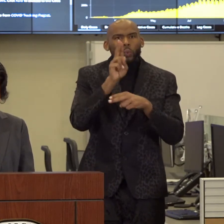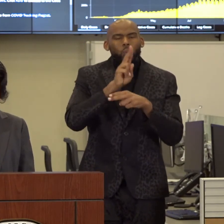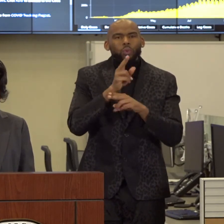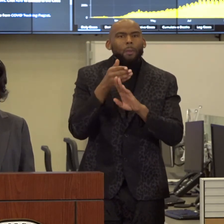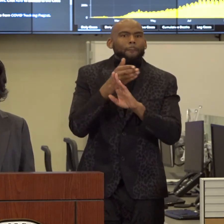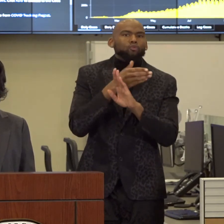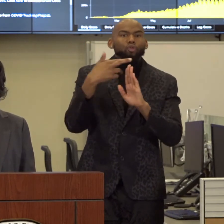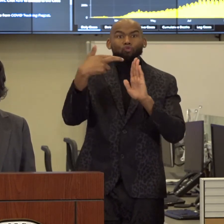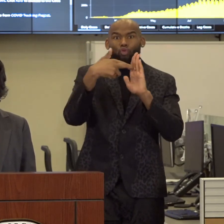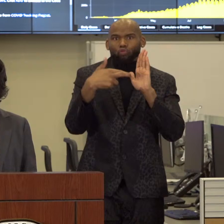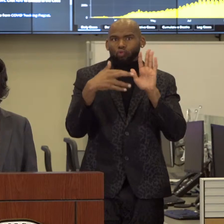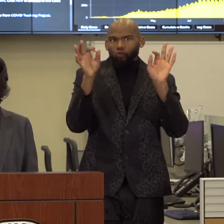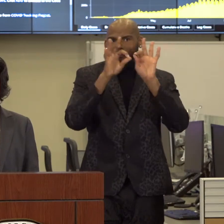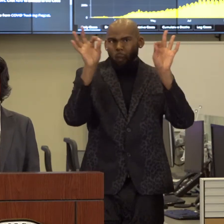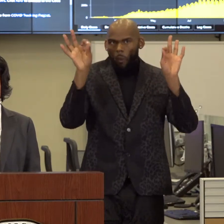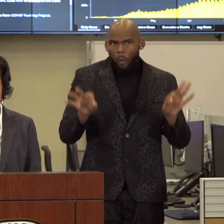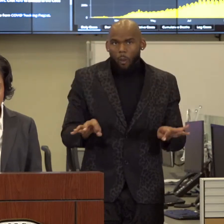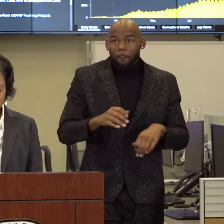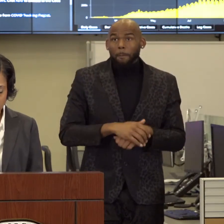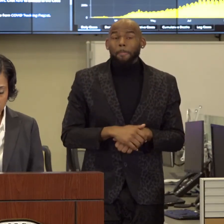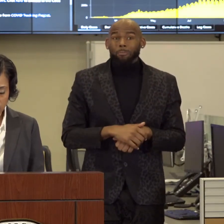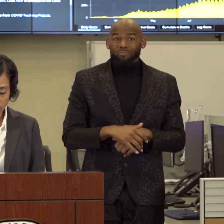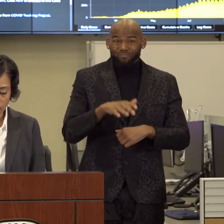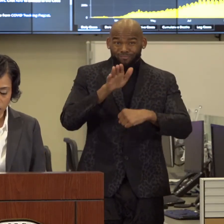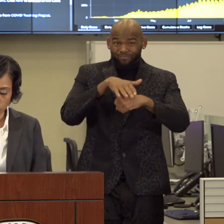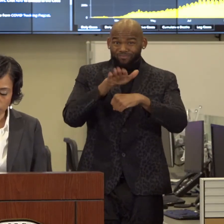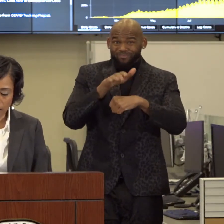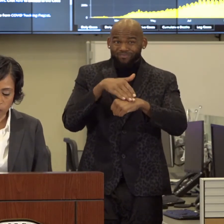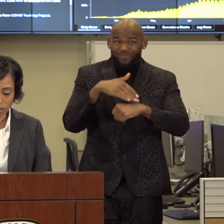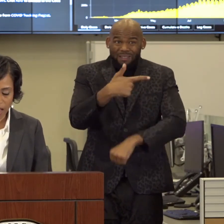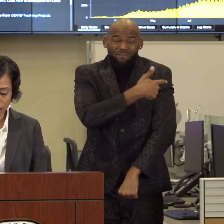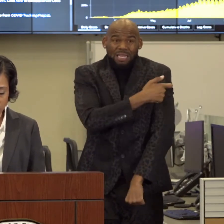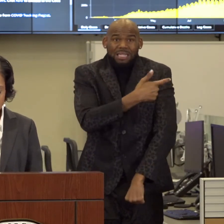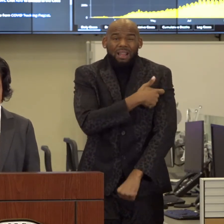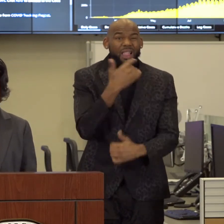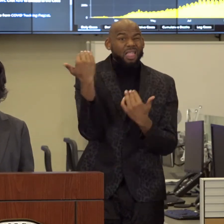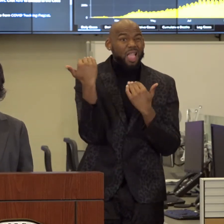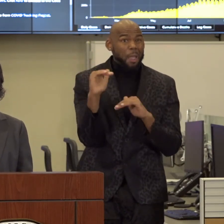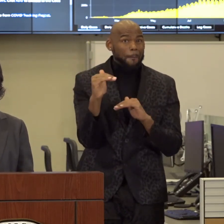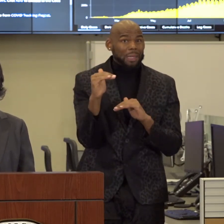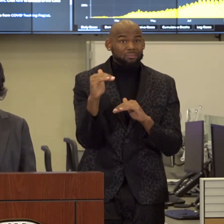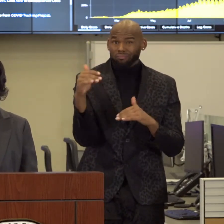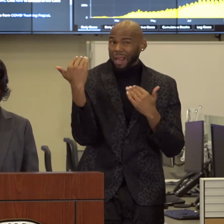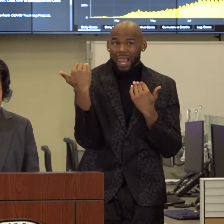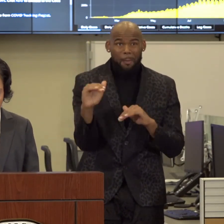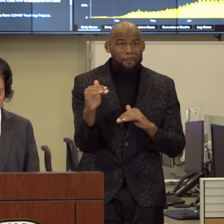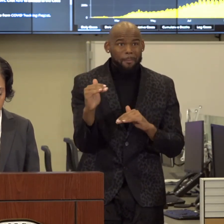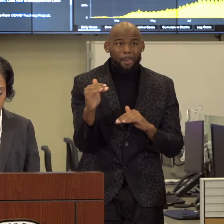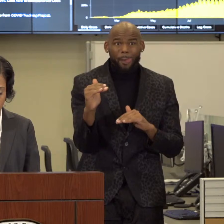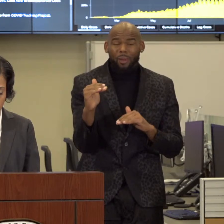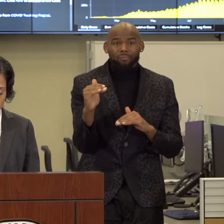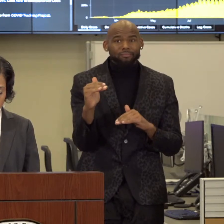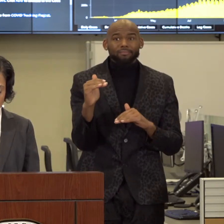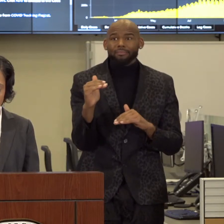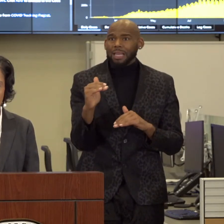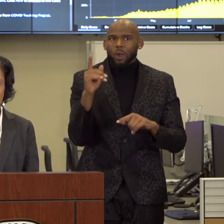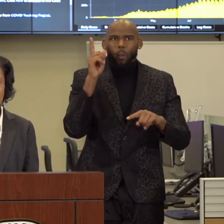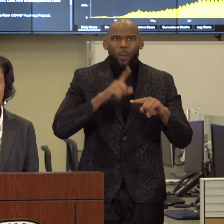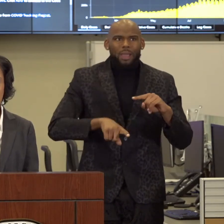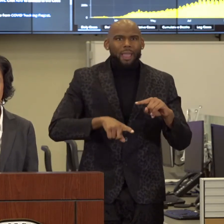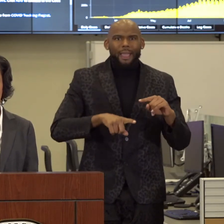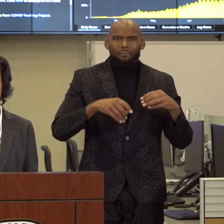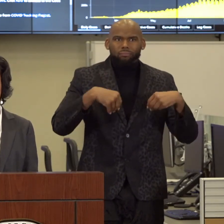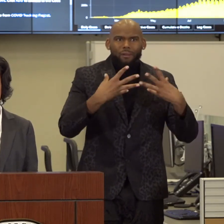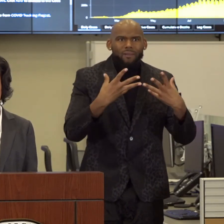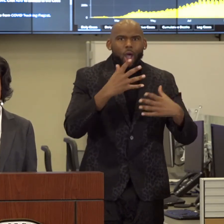form. Due to the limited amount of vaccine, the supply that we have at this time, we will not be able to honor the appointments made